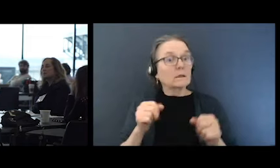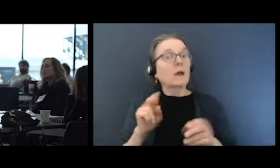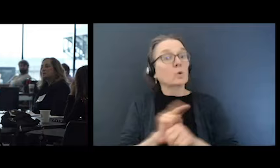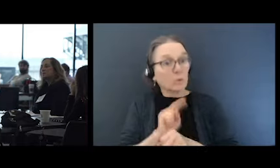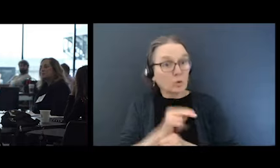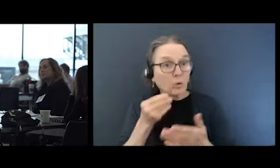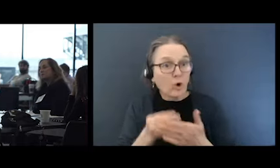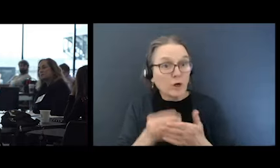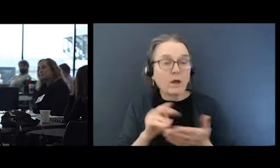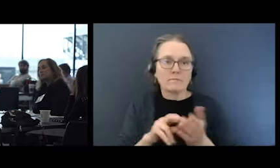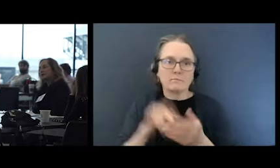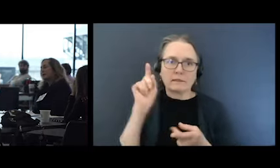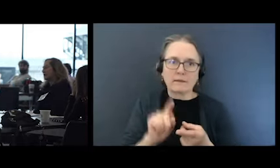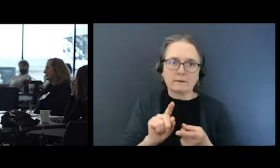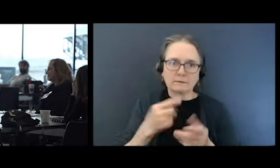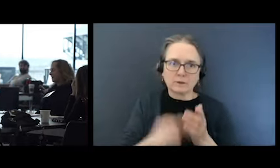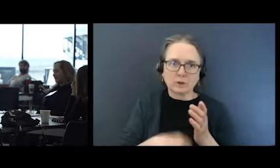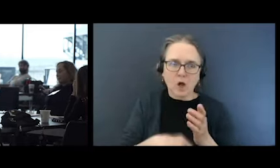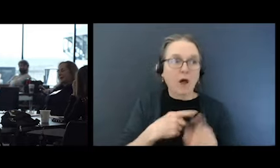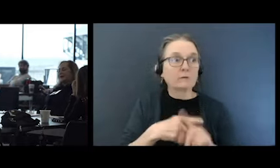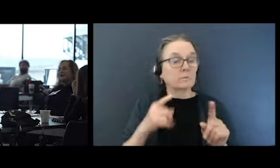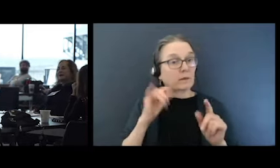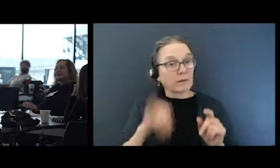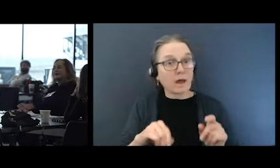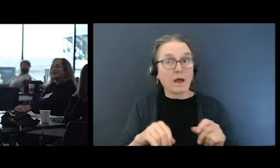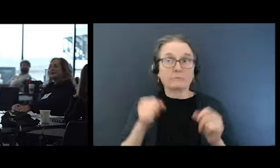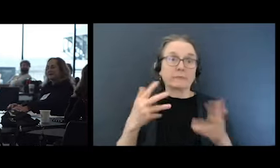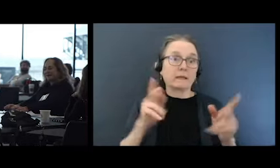cognitive load, I guess, is a little much.